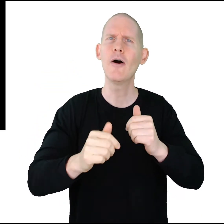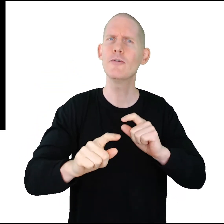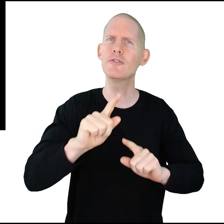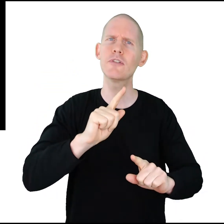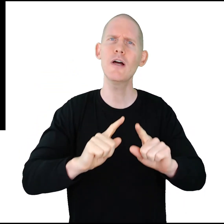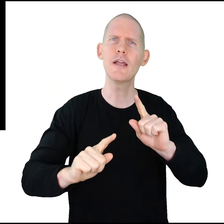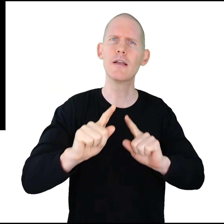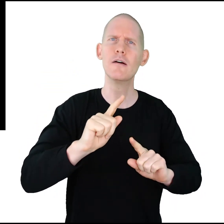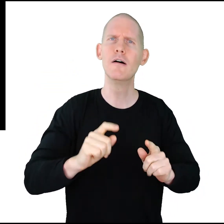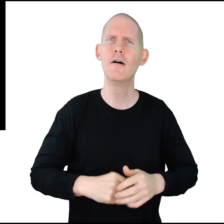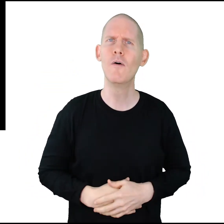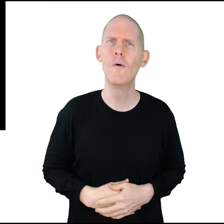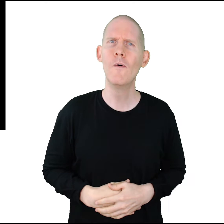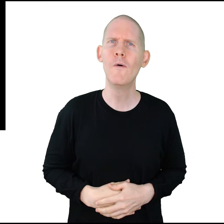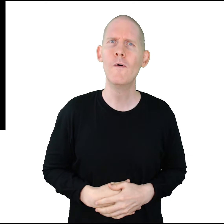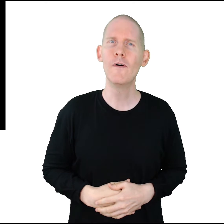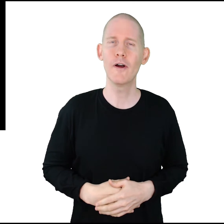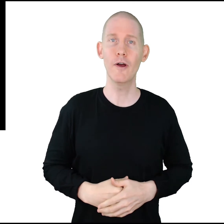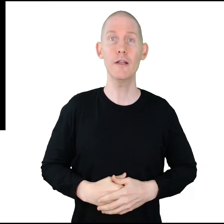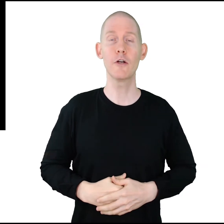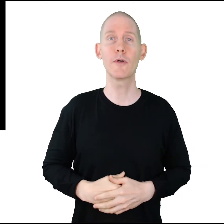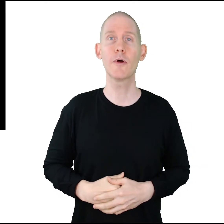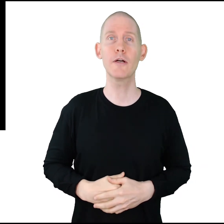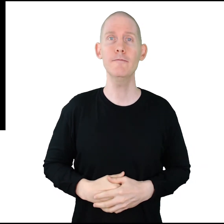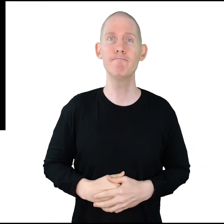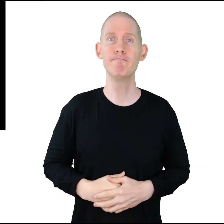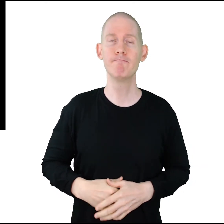how, sign. All right, a little bit quicker.